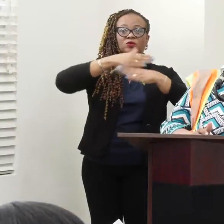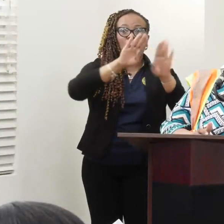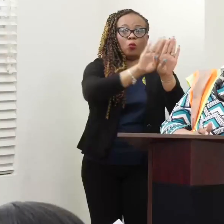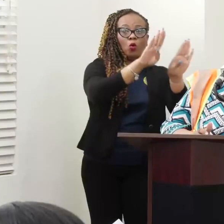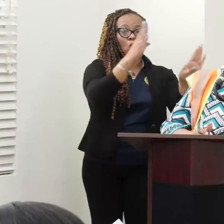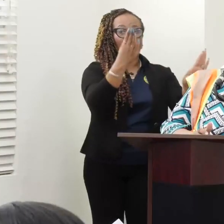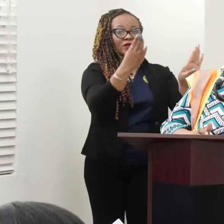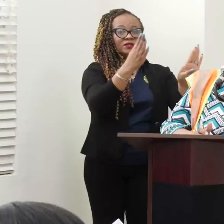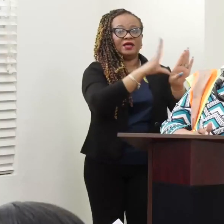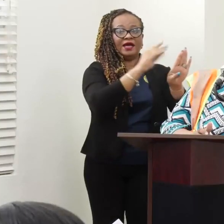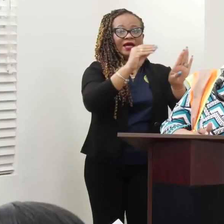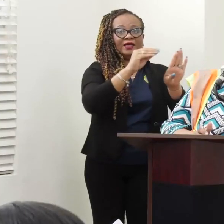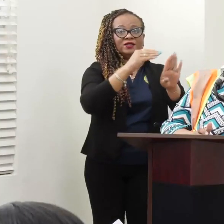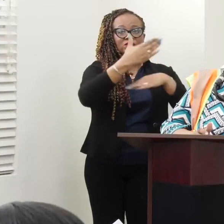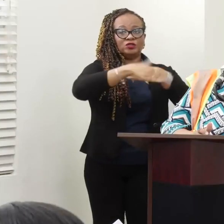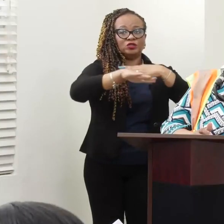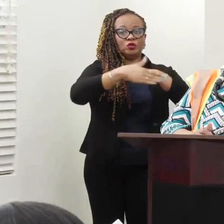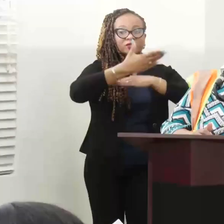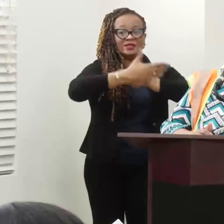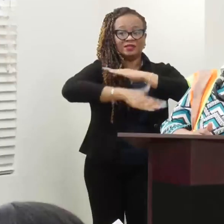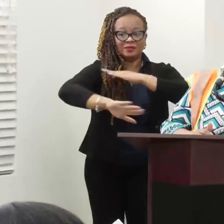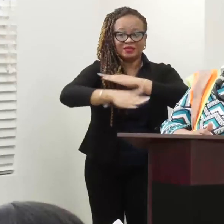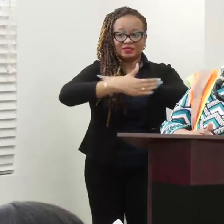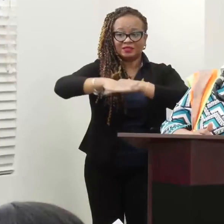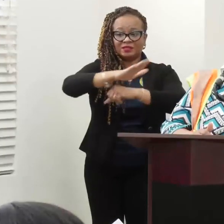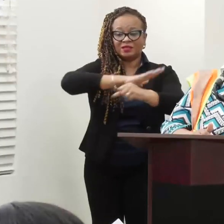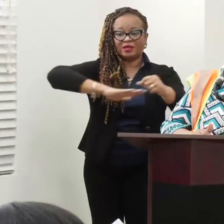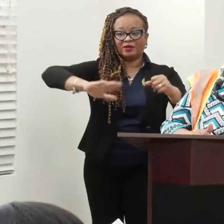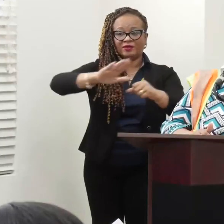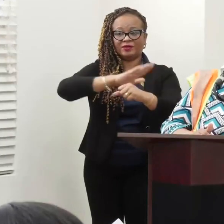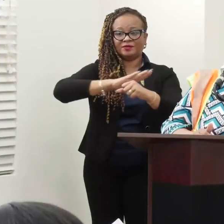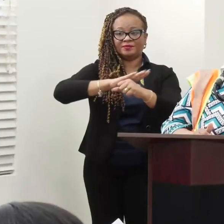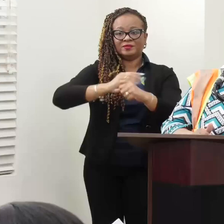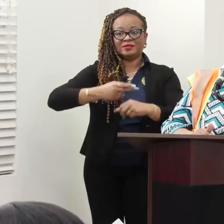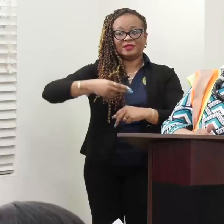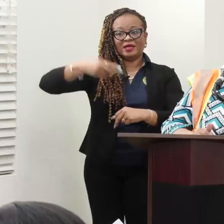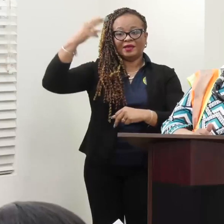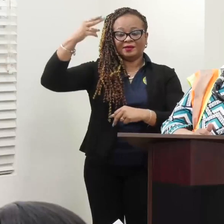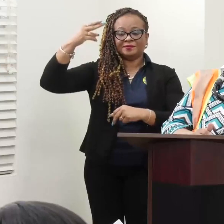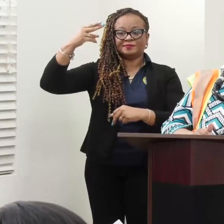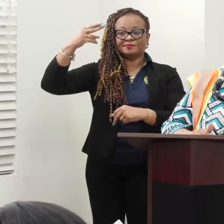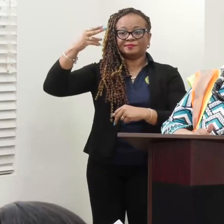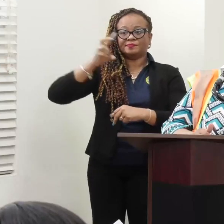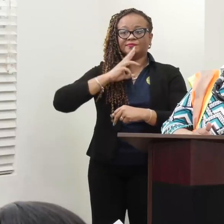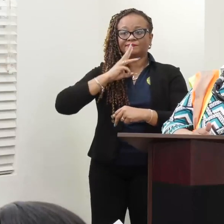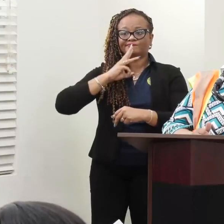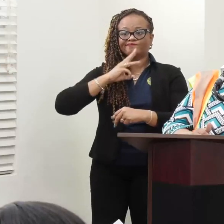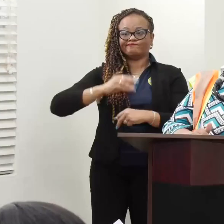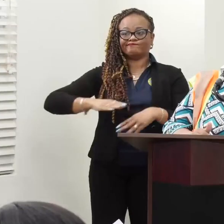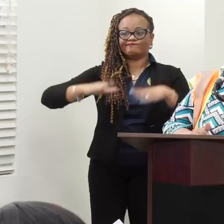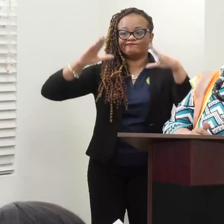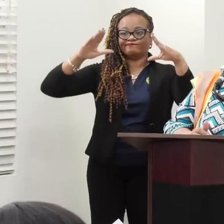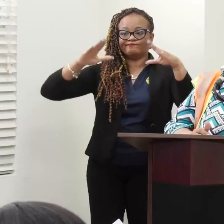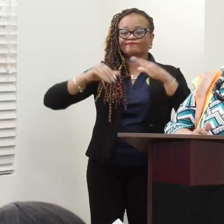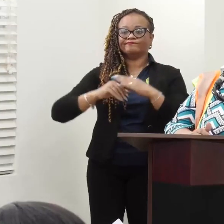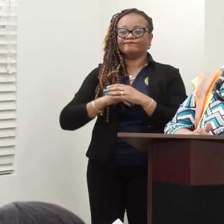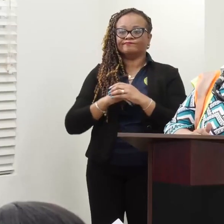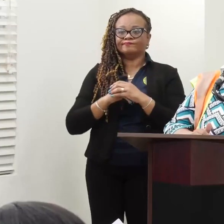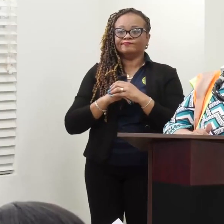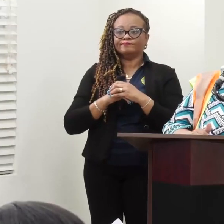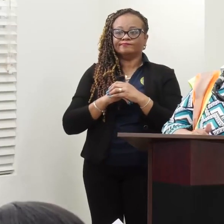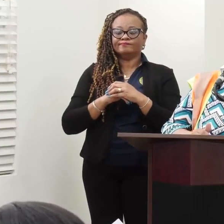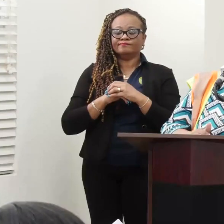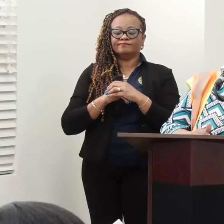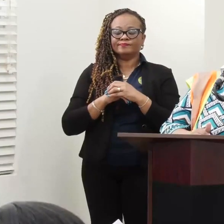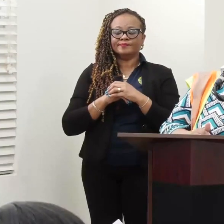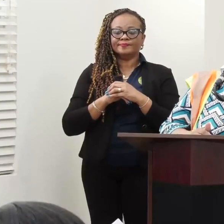the shorelines and beaches. Ça c'est pour l'area pour Gambia avec Awaki, on gagne pile clos, puis après sortir